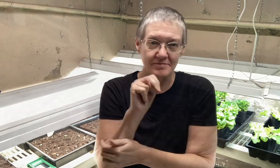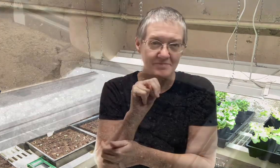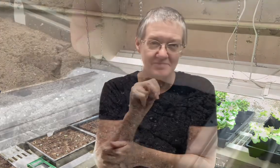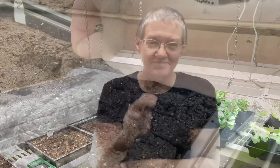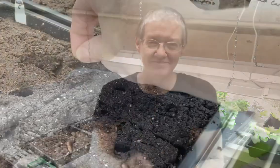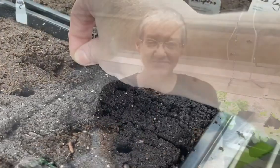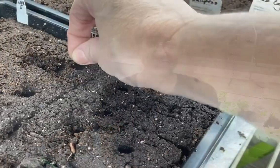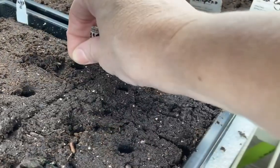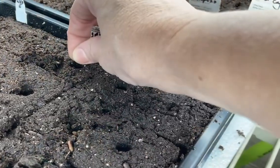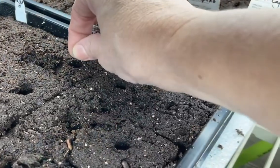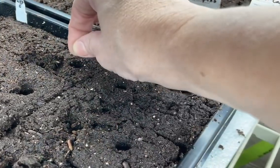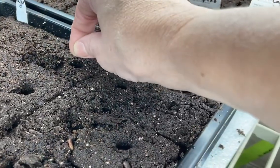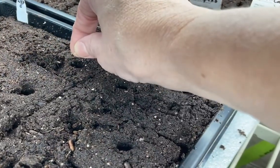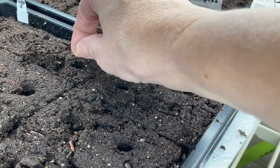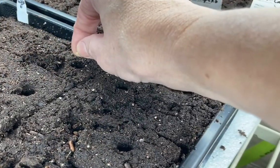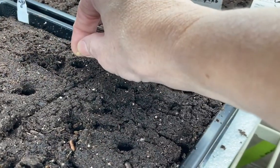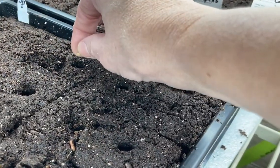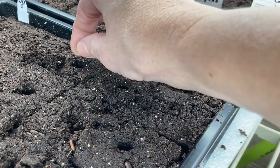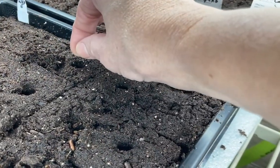It's not going to go off and on.